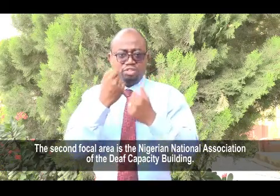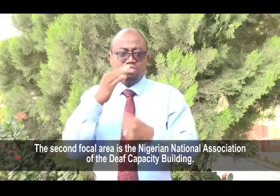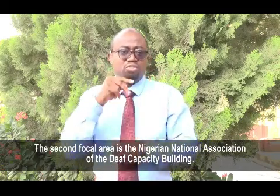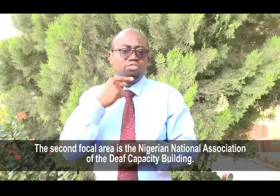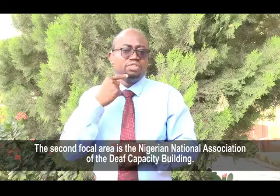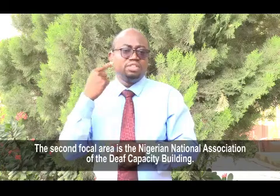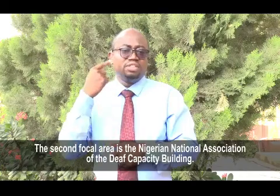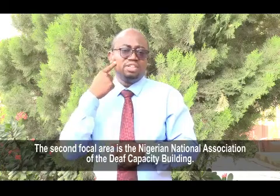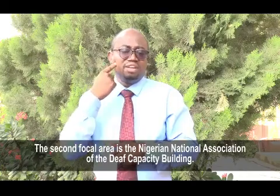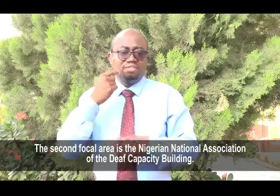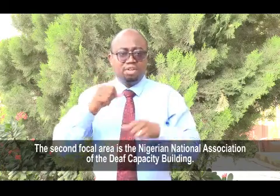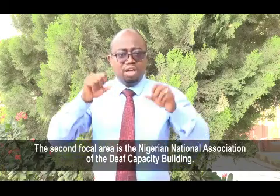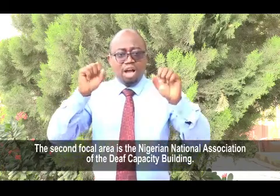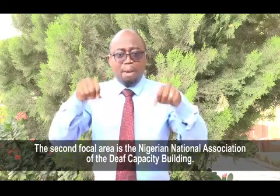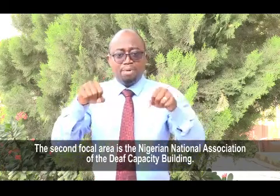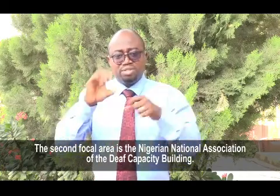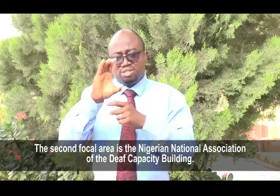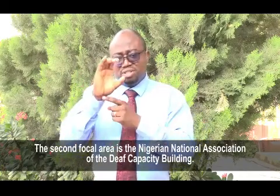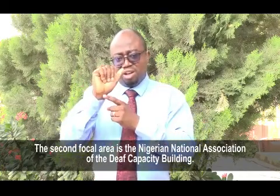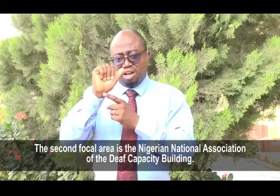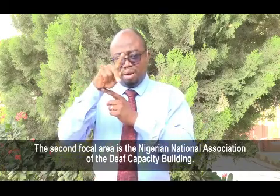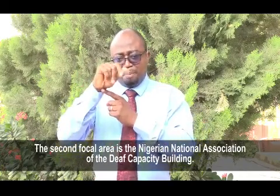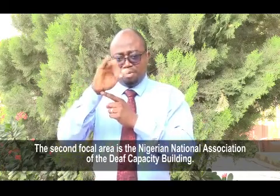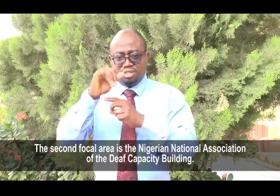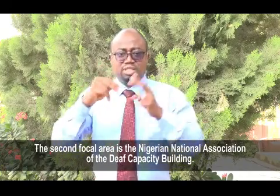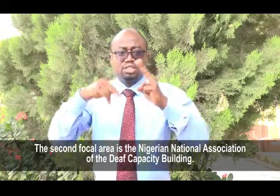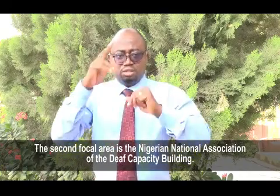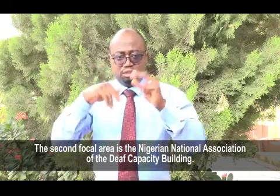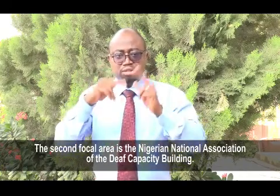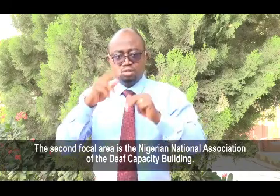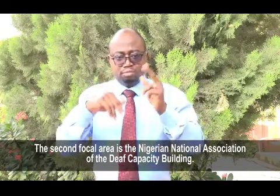National Association of the Deaf capacity building.